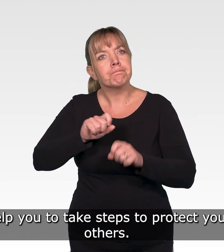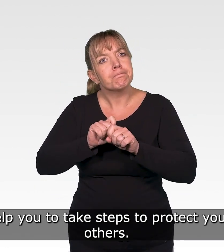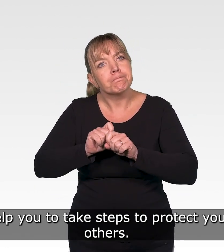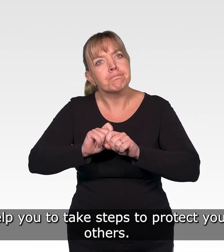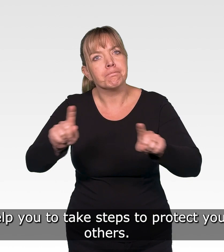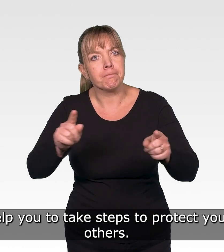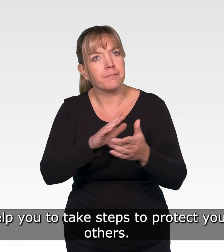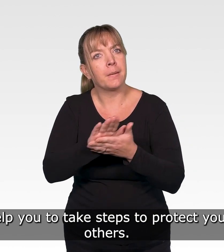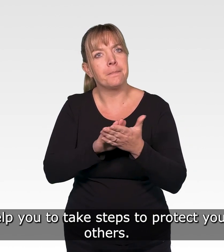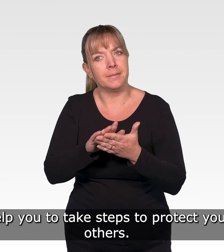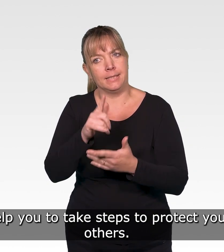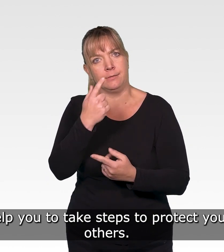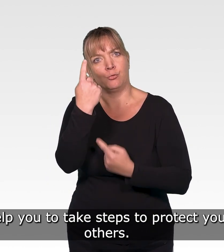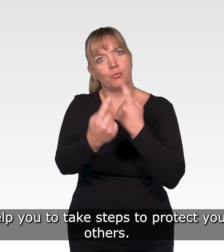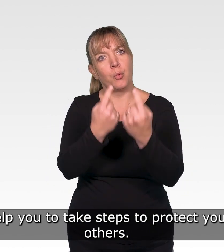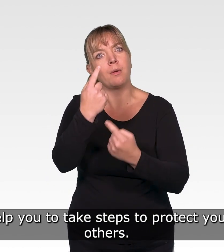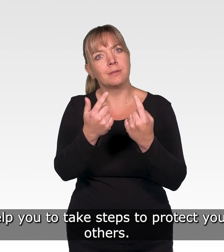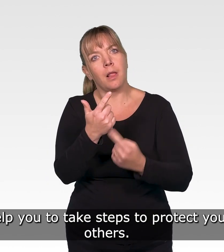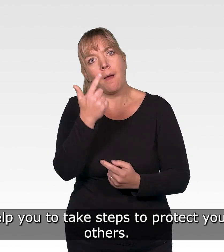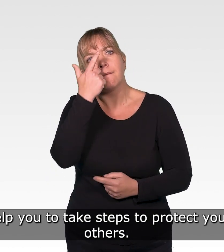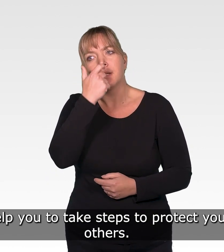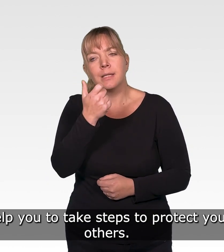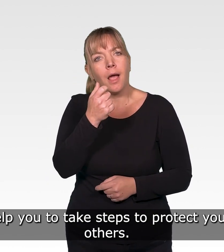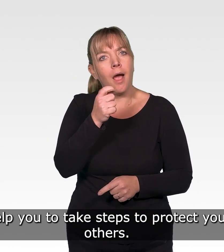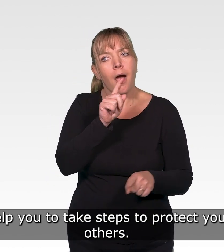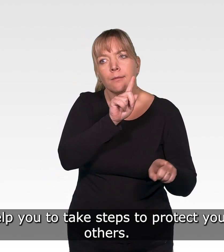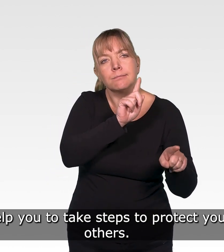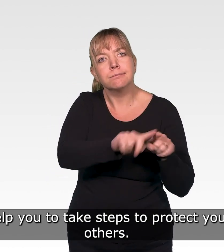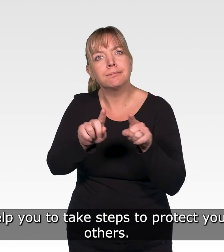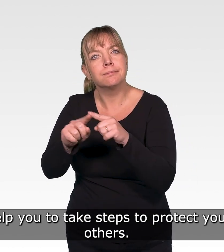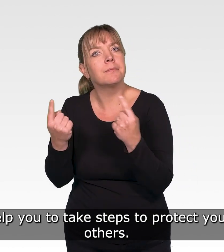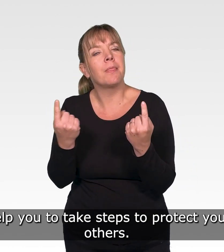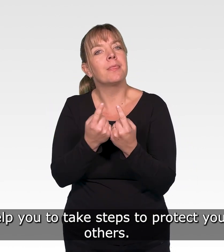And will help you to take steps to protect yourself and others.